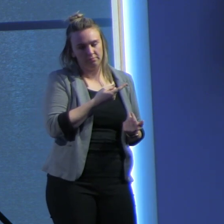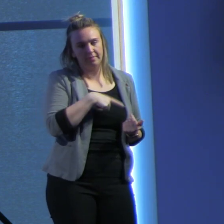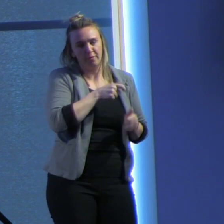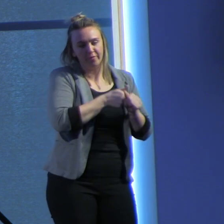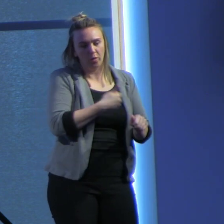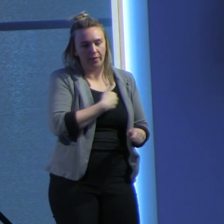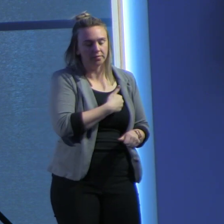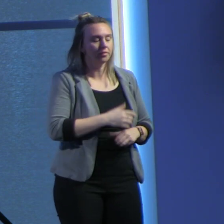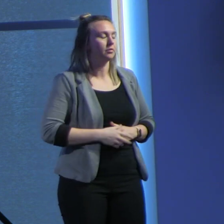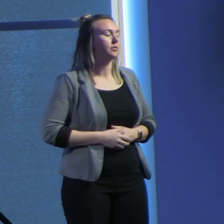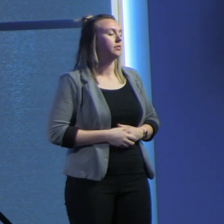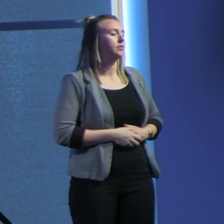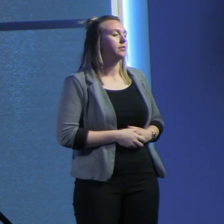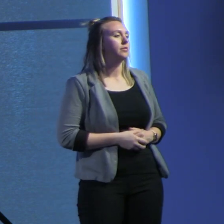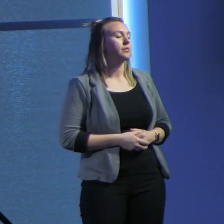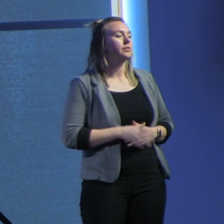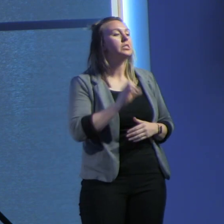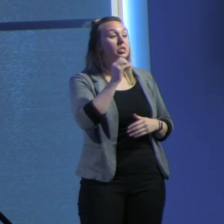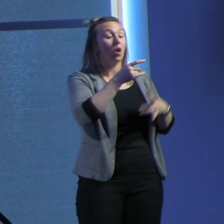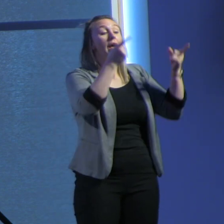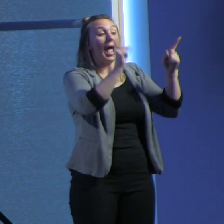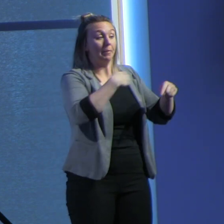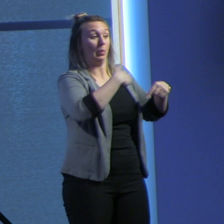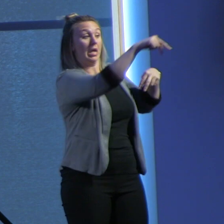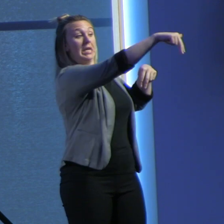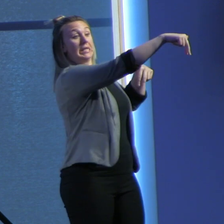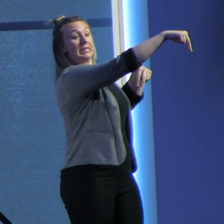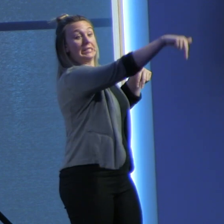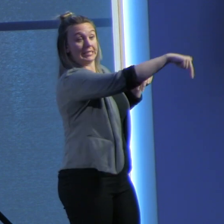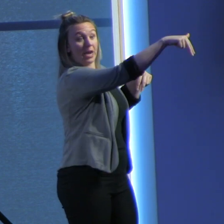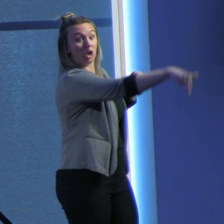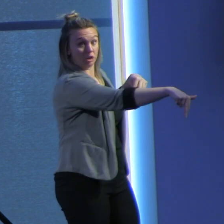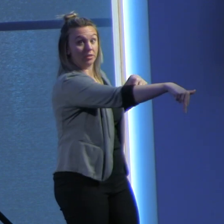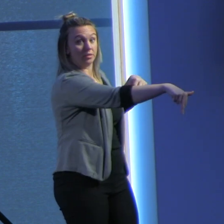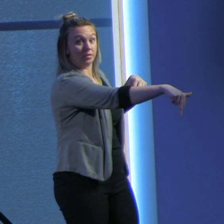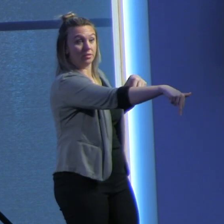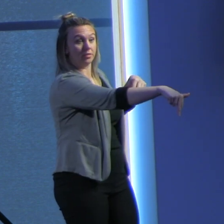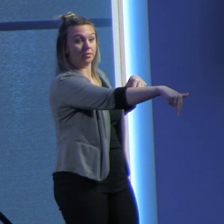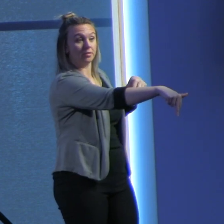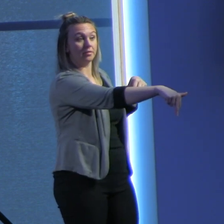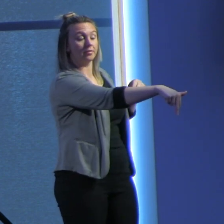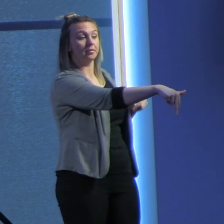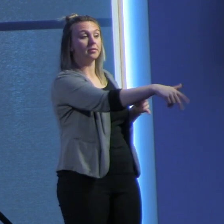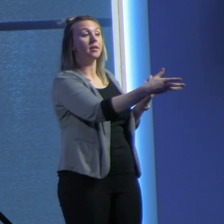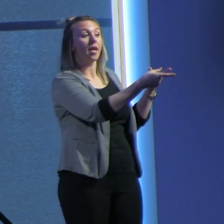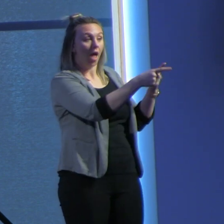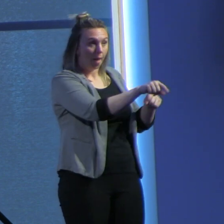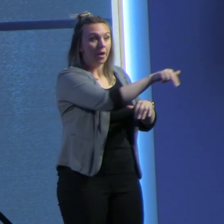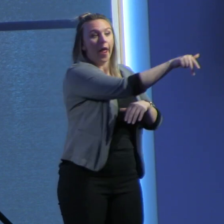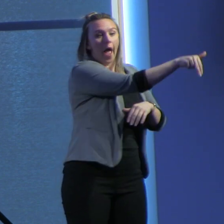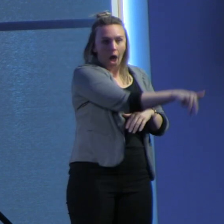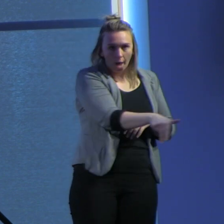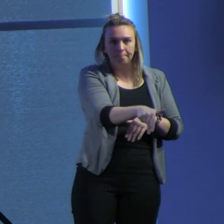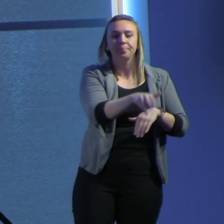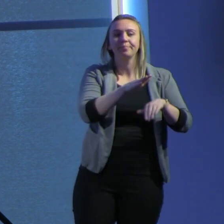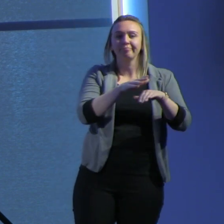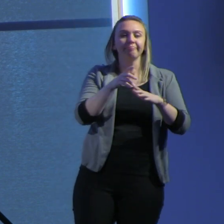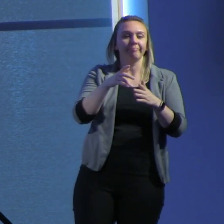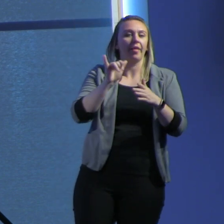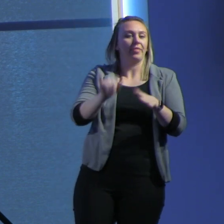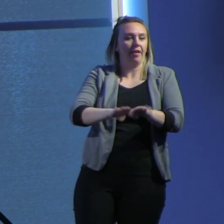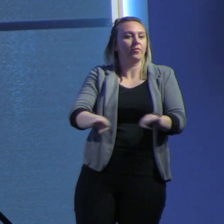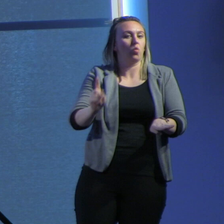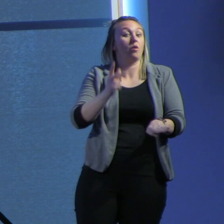And so we take the stairs and we go down and we come out on the floor where our car